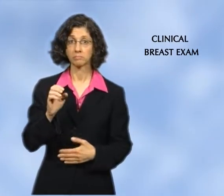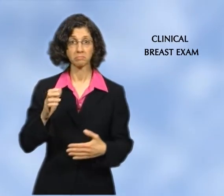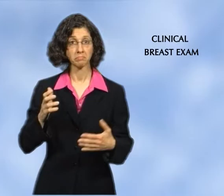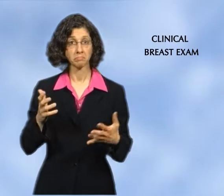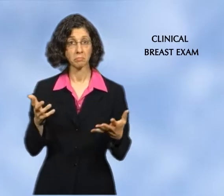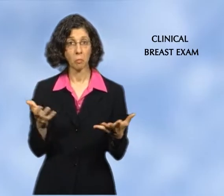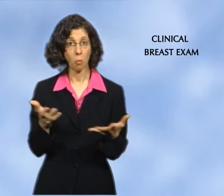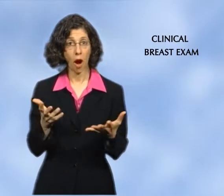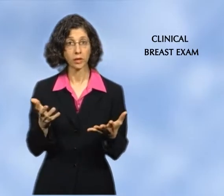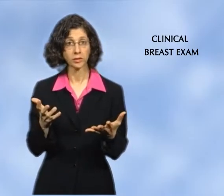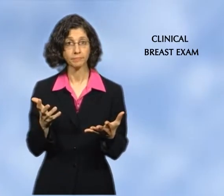CBE,